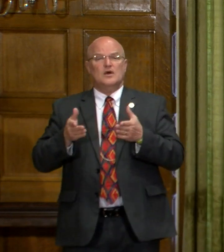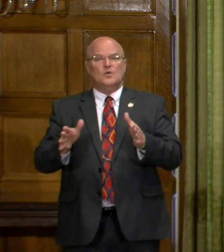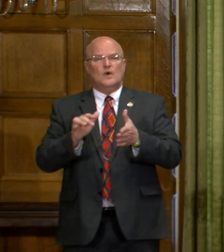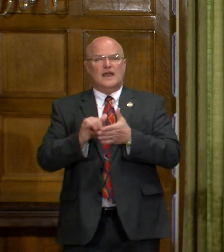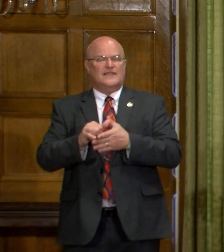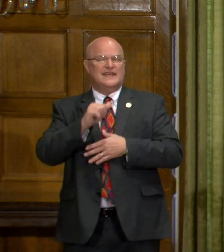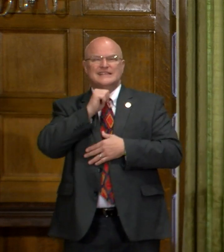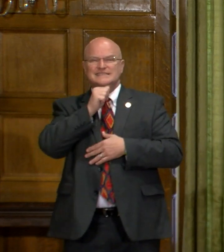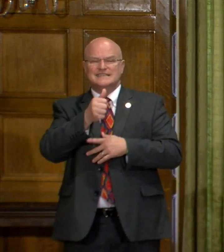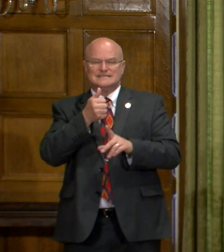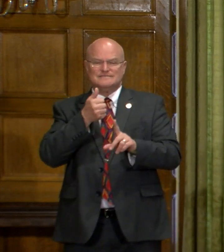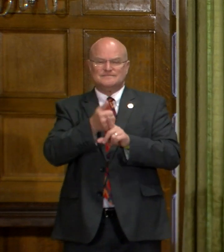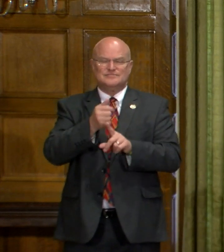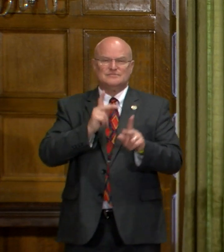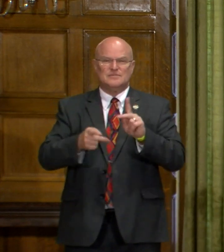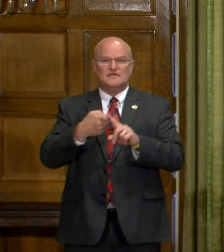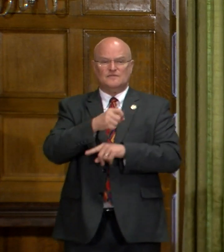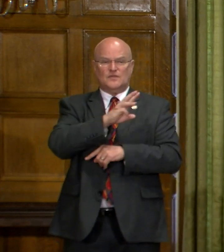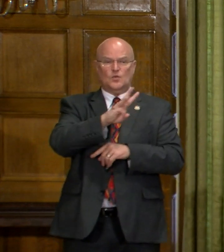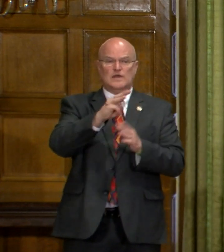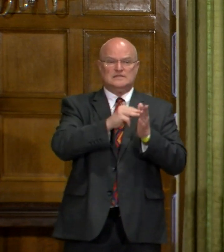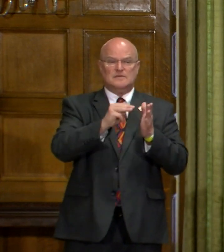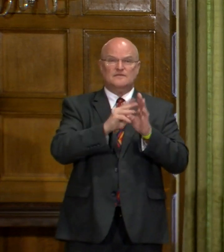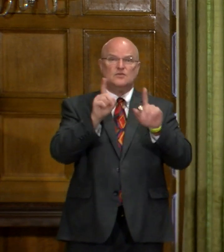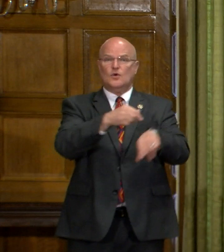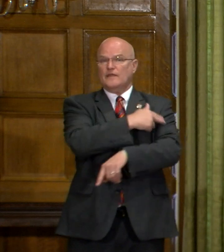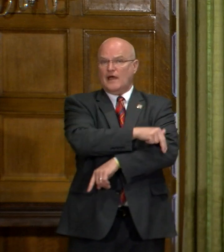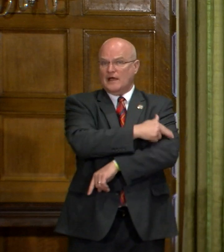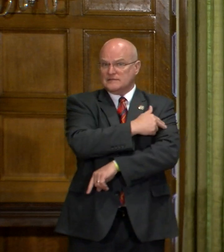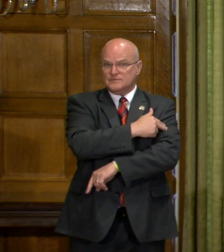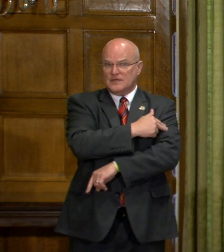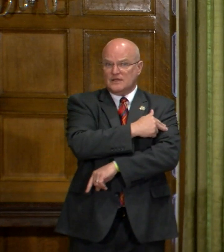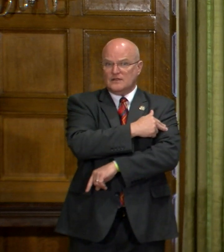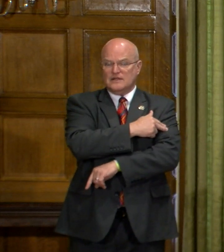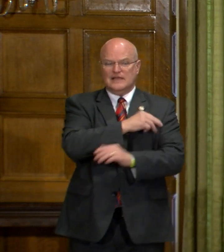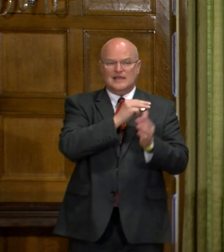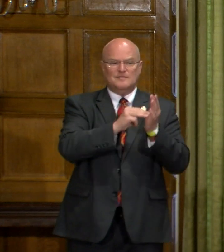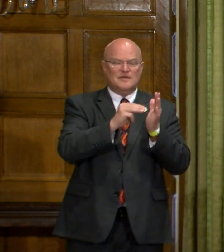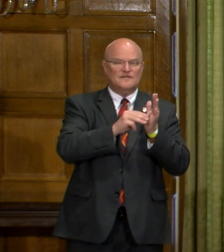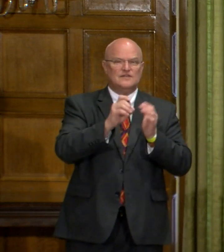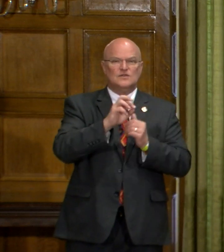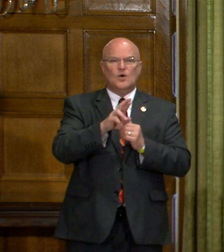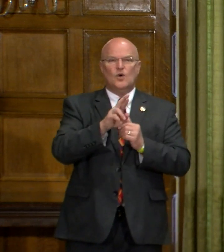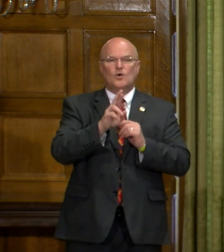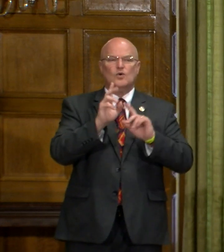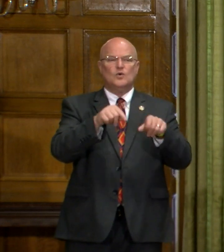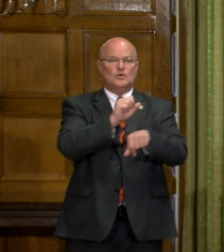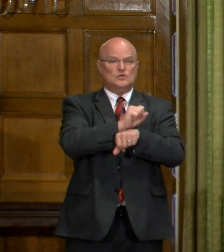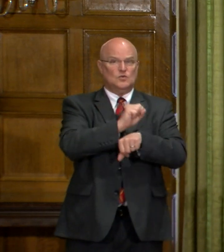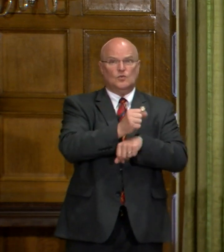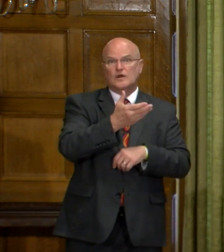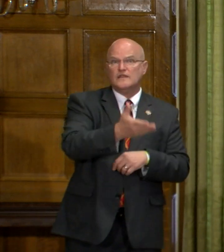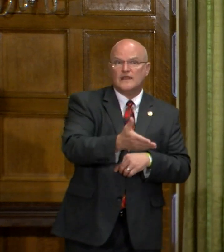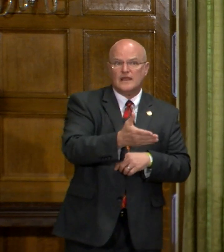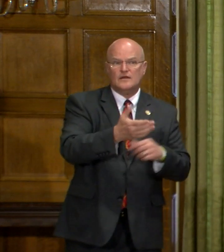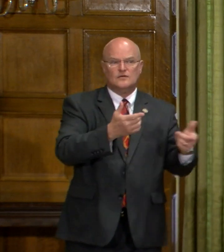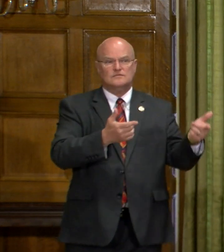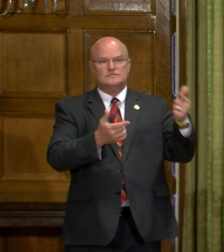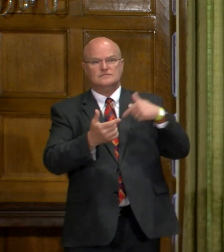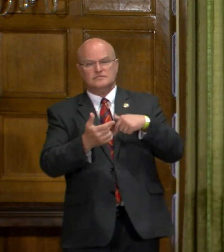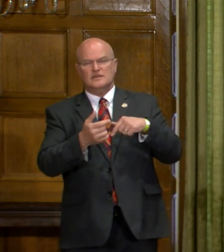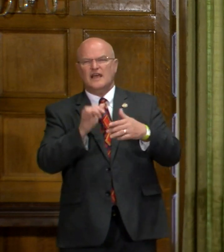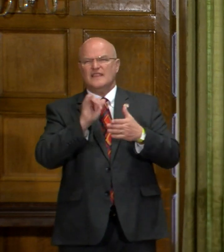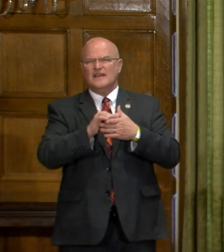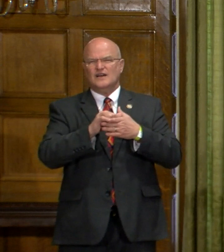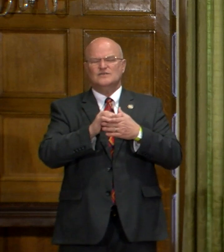way that doesn't impede people from West Memphis going to the hospital in Memphis or going to work there or vice versa. I